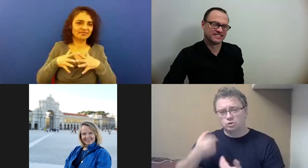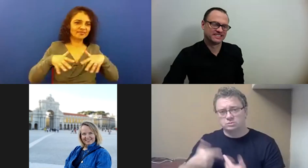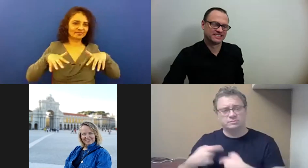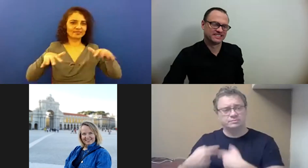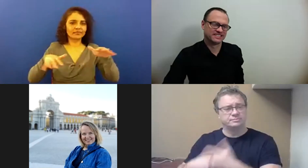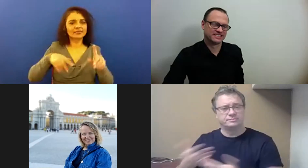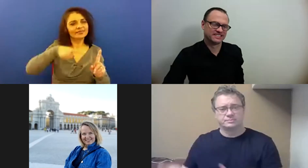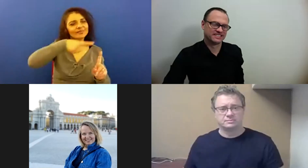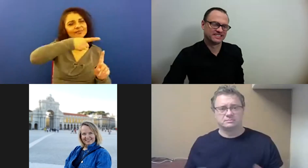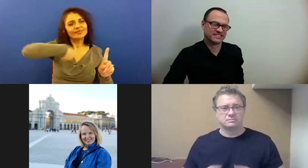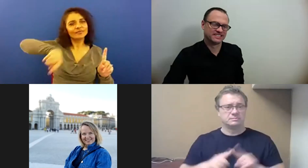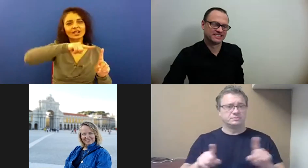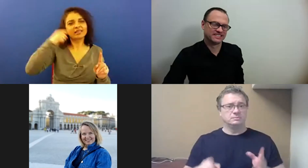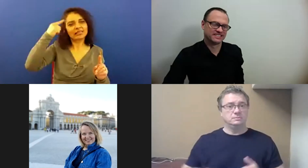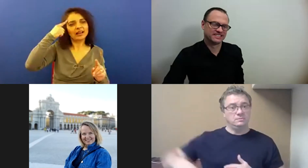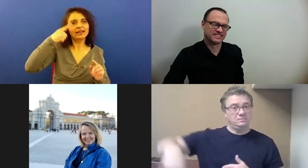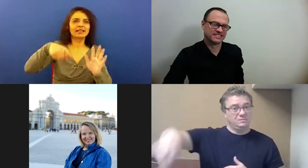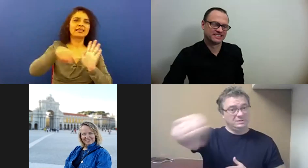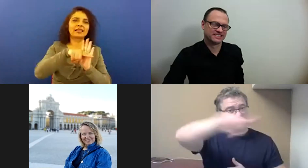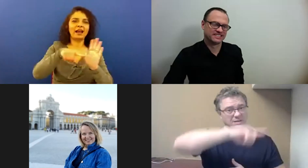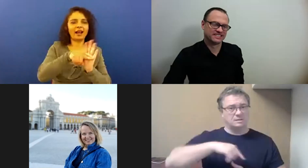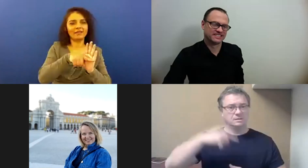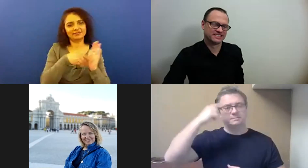myself thanks to the teachings of my father.